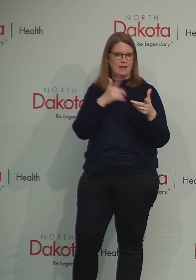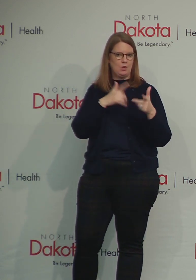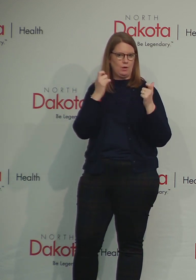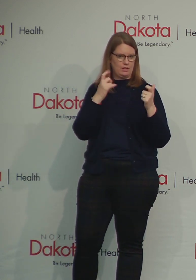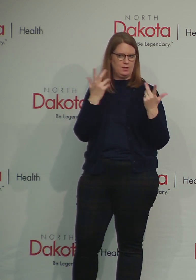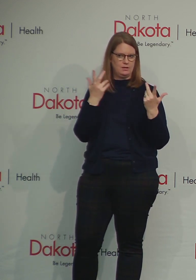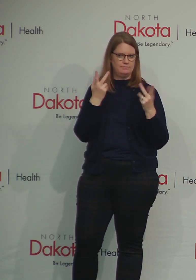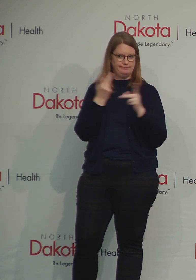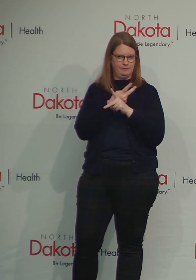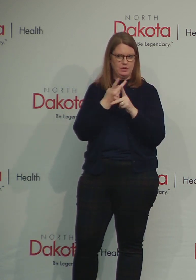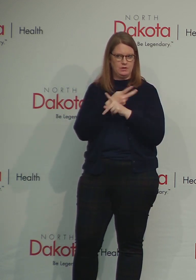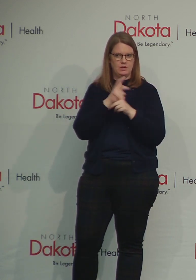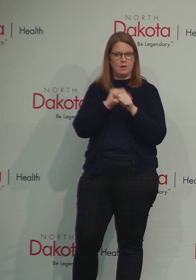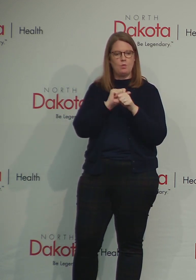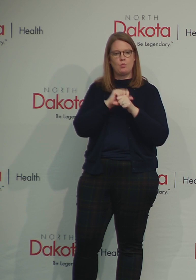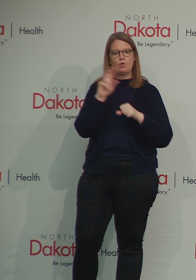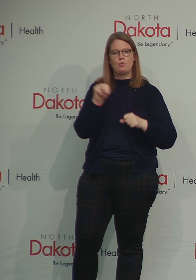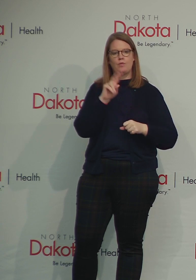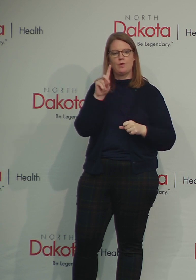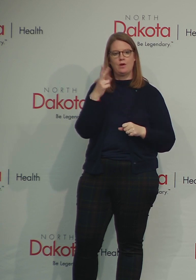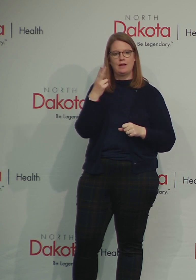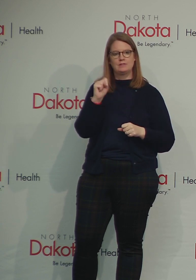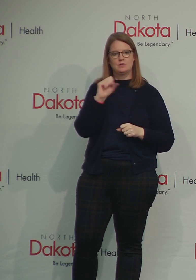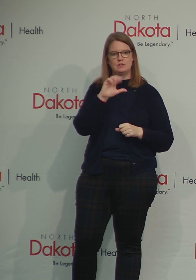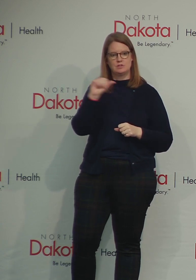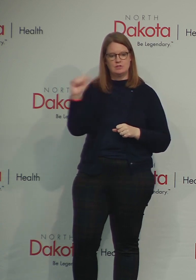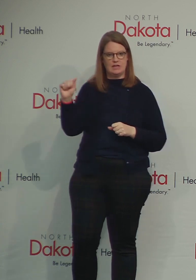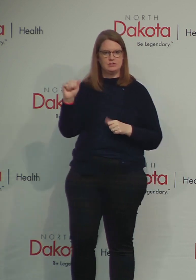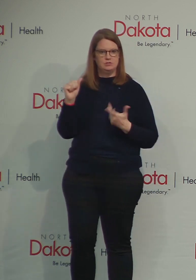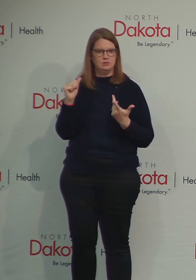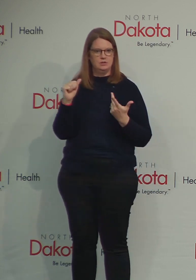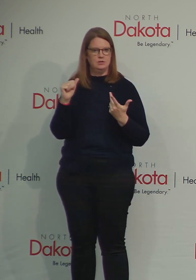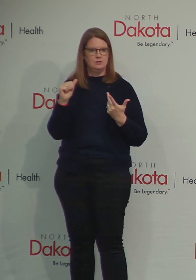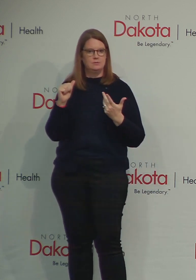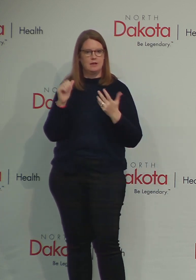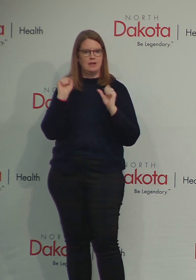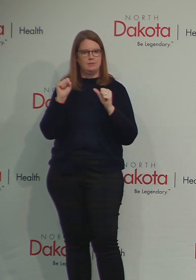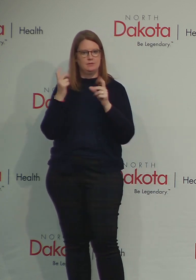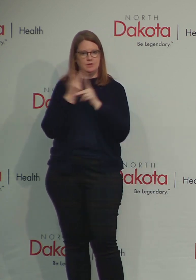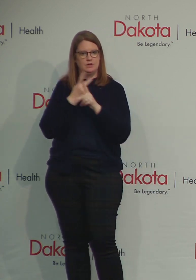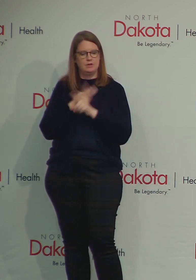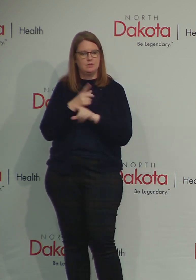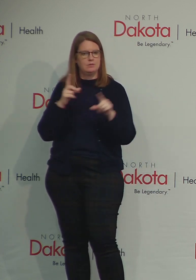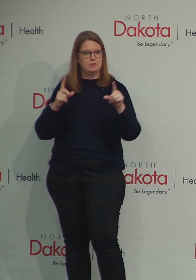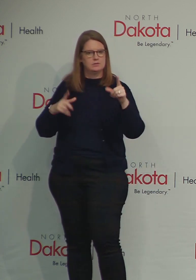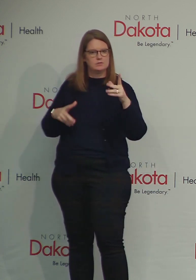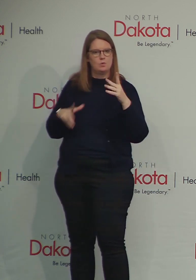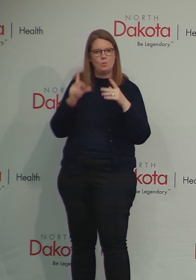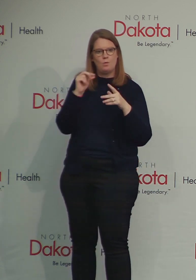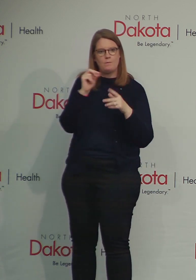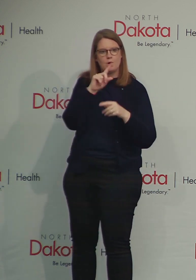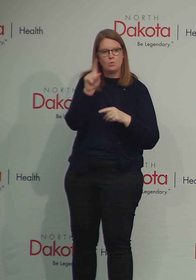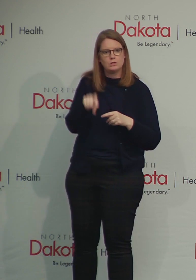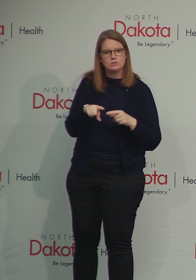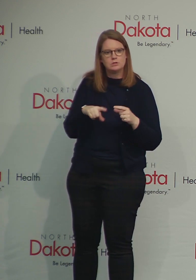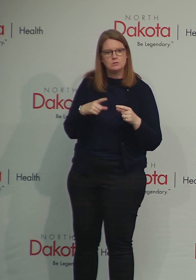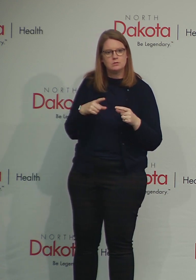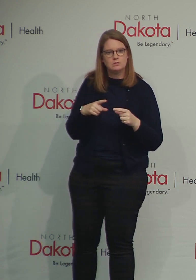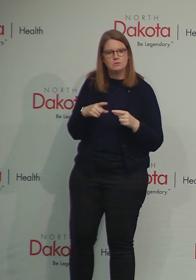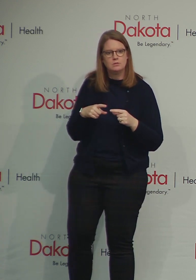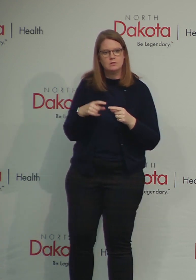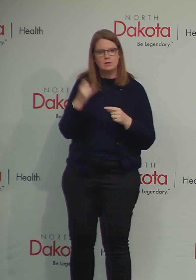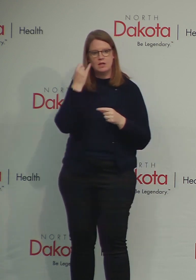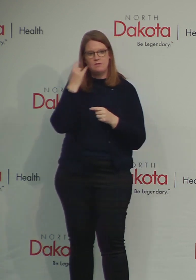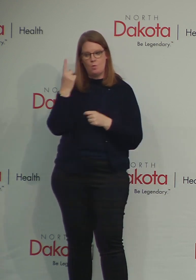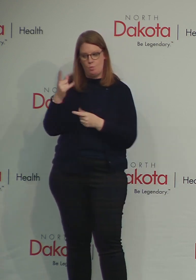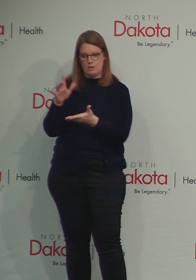out, and they can work with North Dakota High School Activities Association to be able to sort through that. And then just a follow-up question: what would happen if, say, one